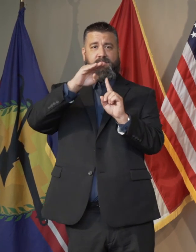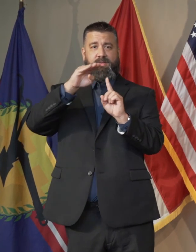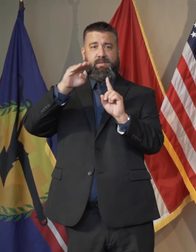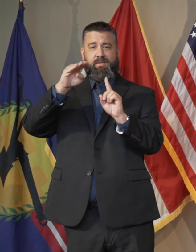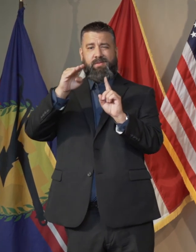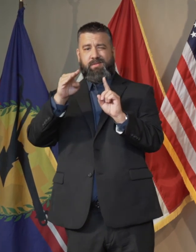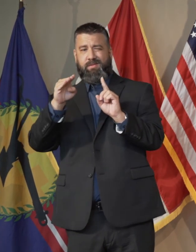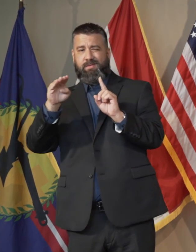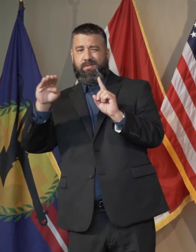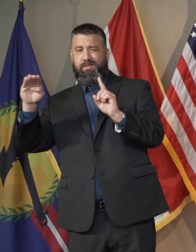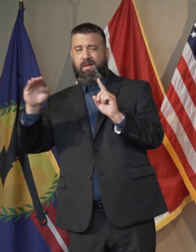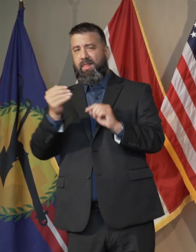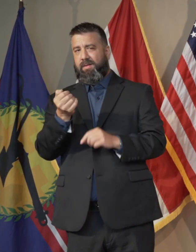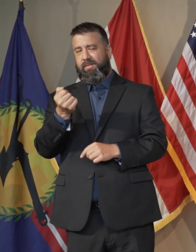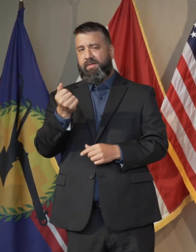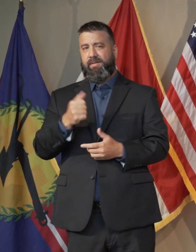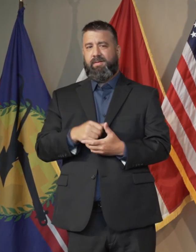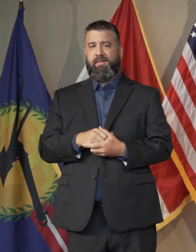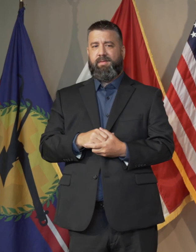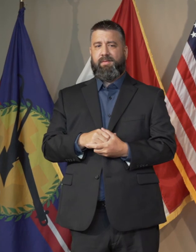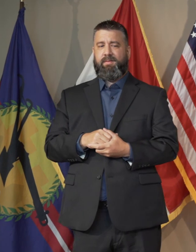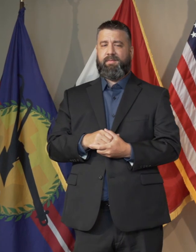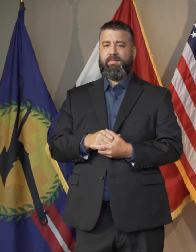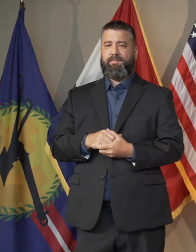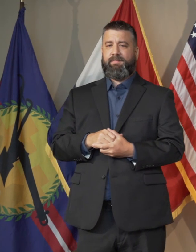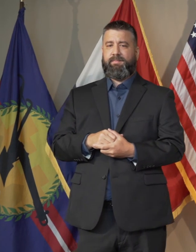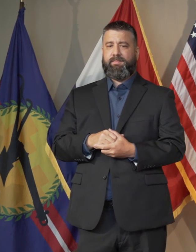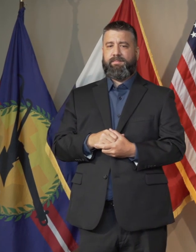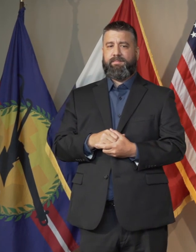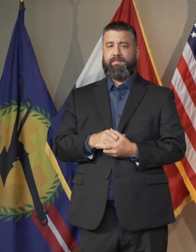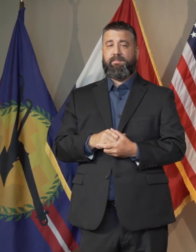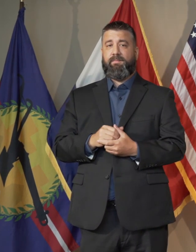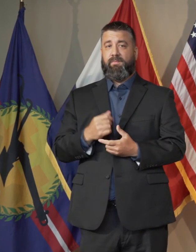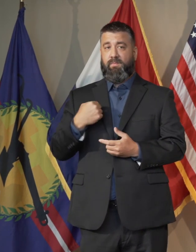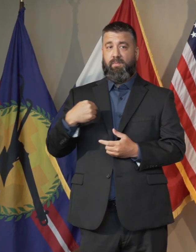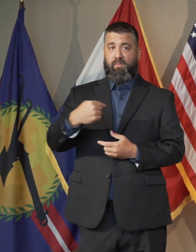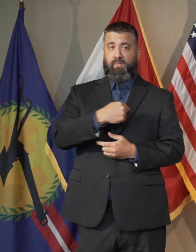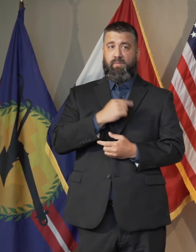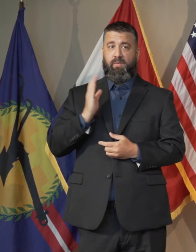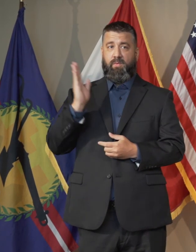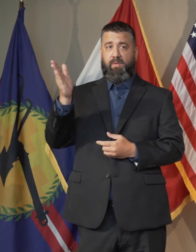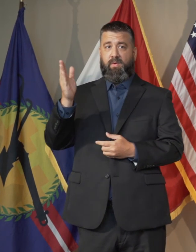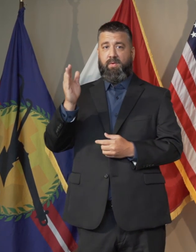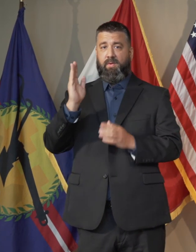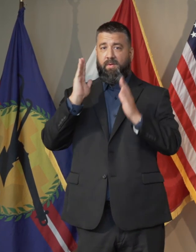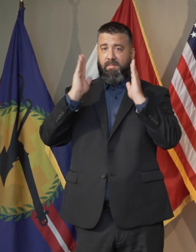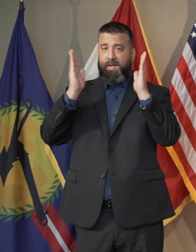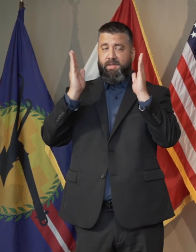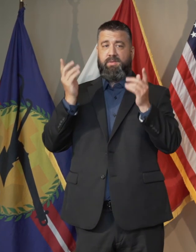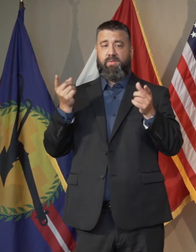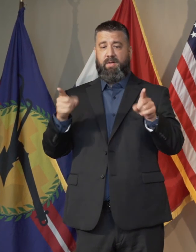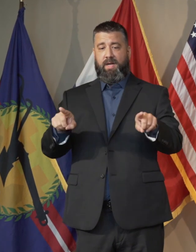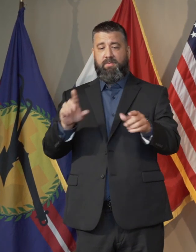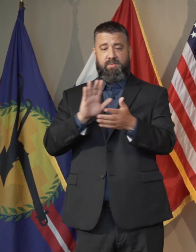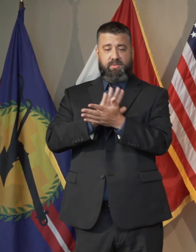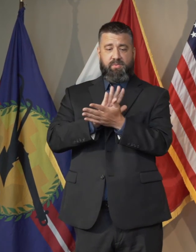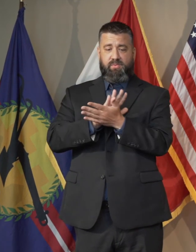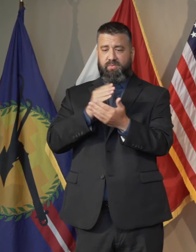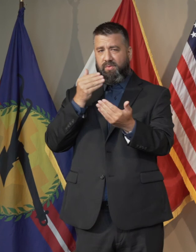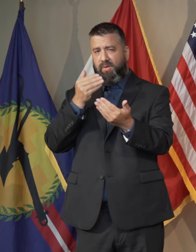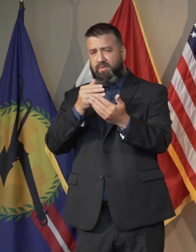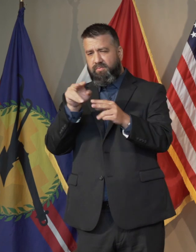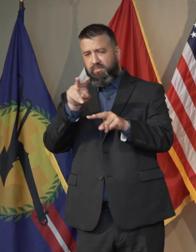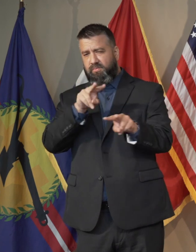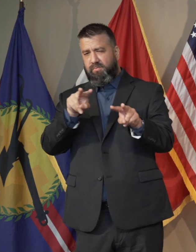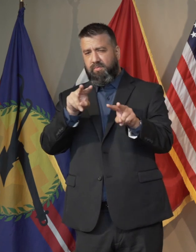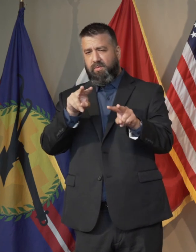trending down some in St. Louis County. We are going to watch what happens with schools very closely as we get kids